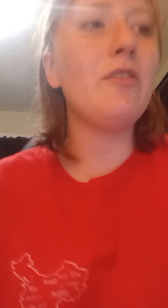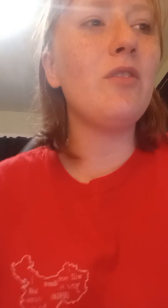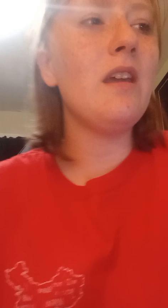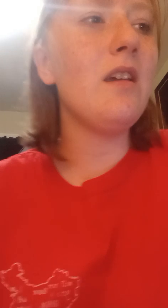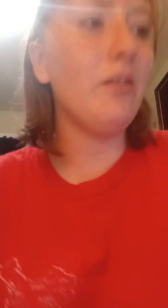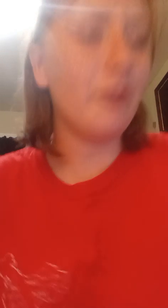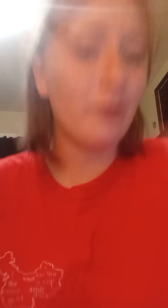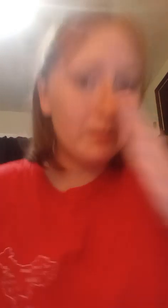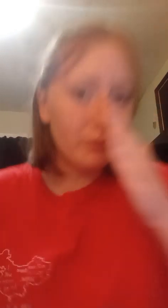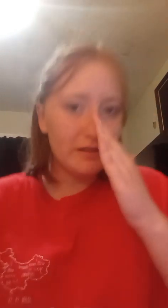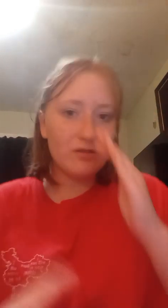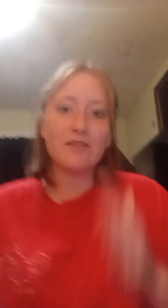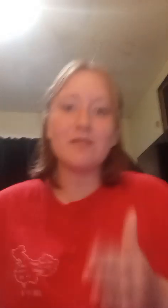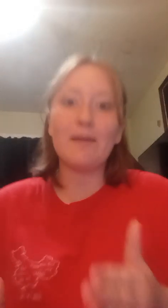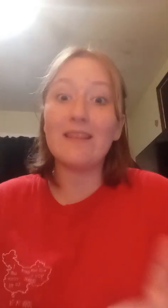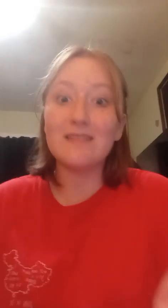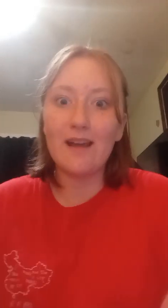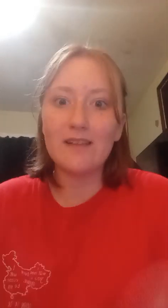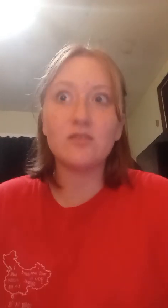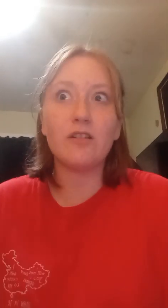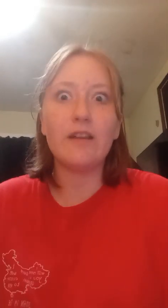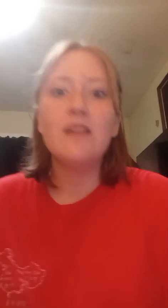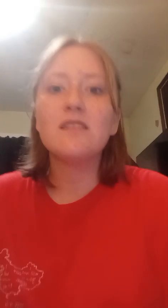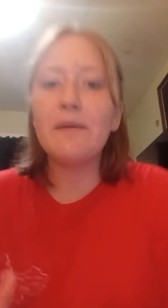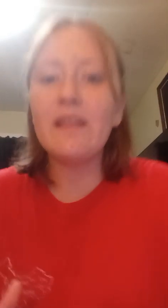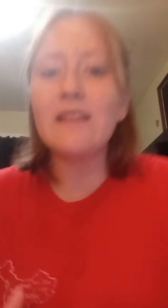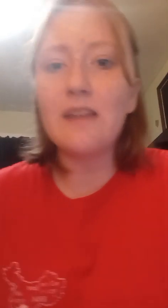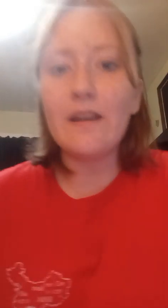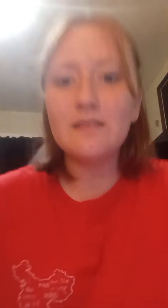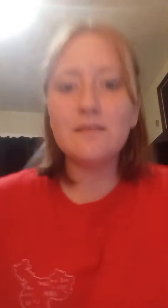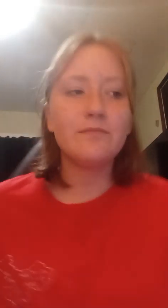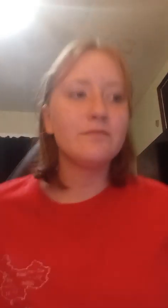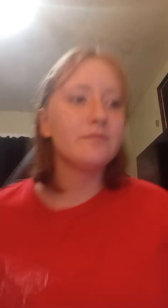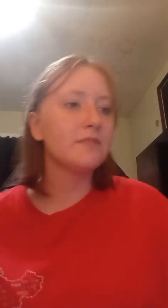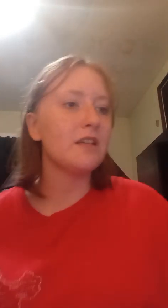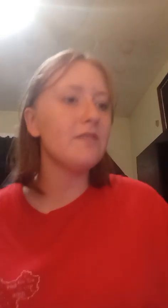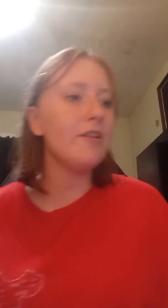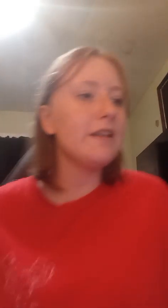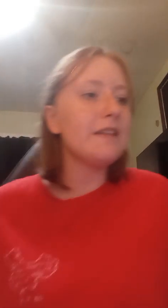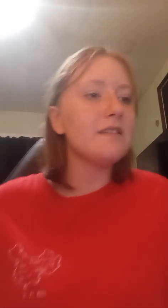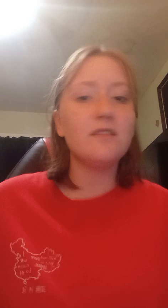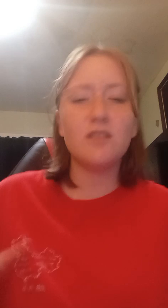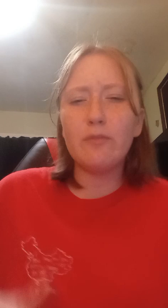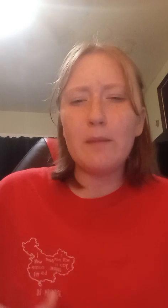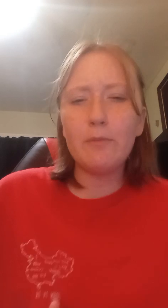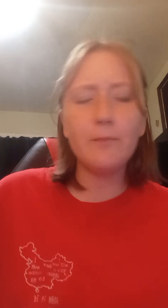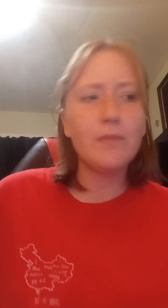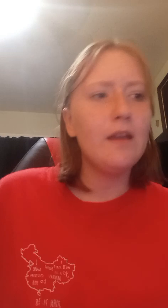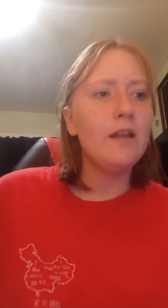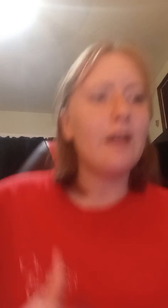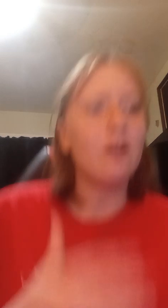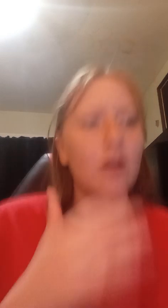of agreeableness, you think of somebody that's somebody that's nice. So that's very easy to remember. Now, our last